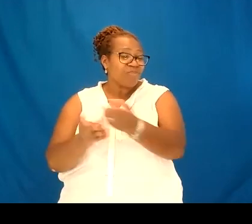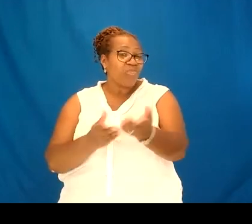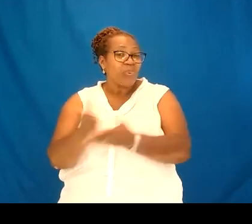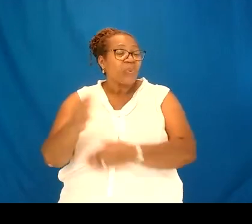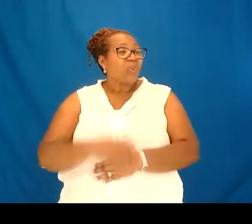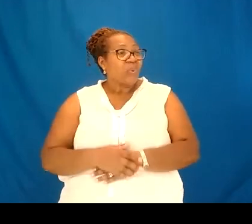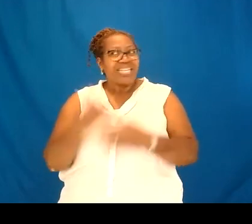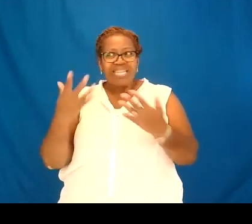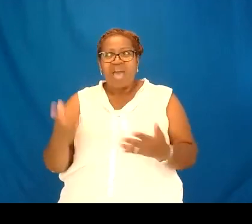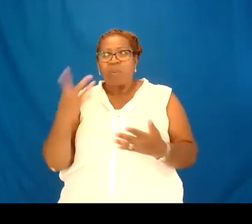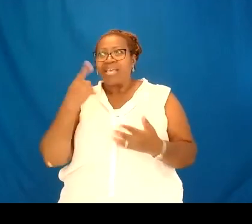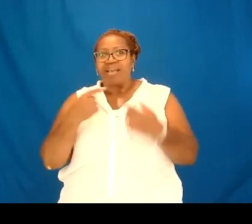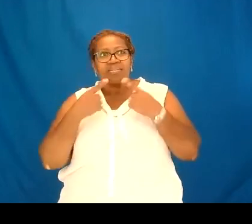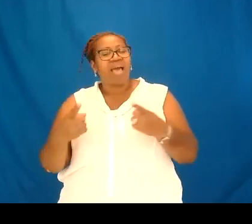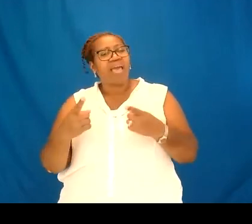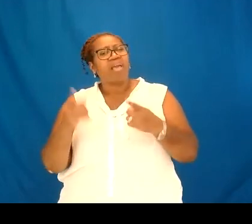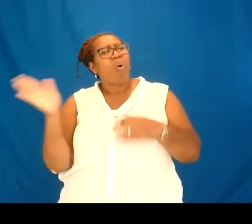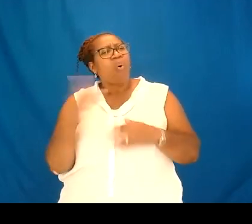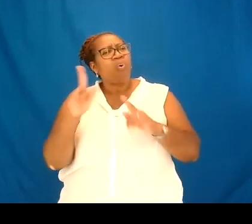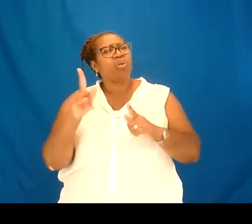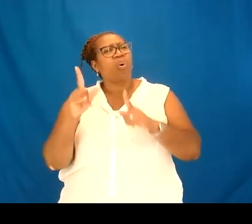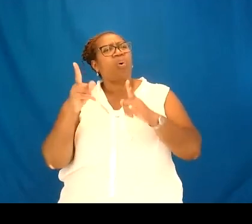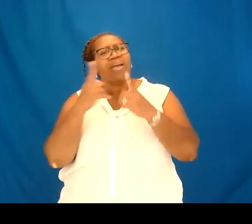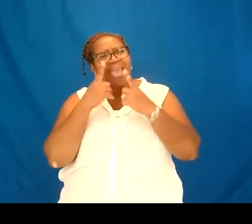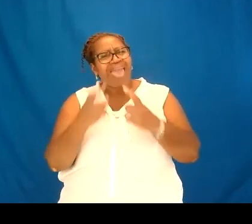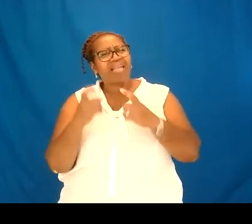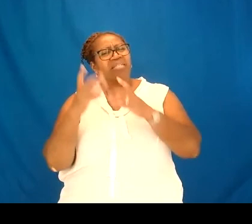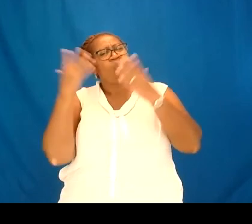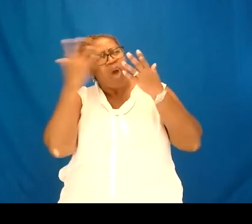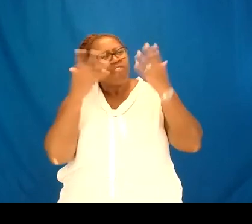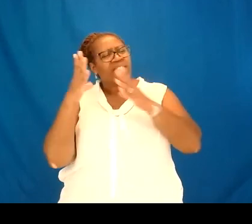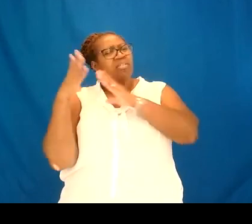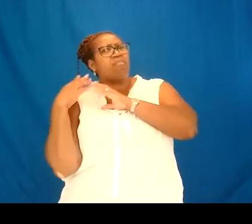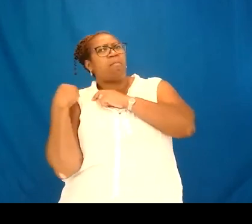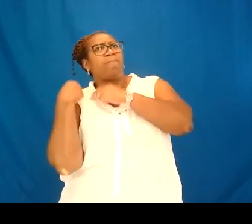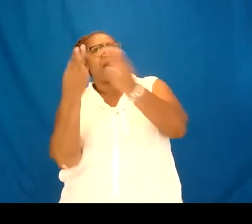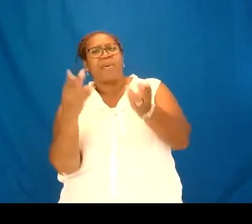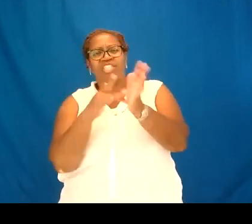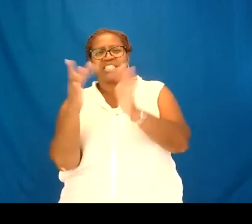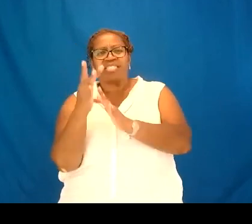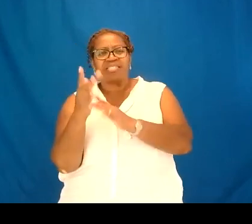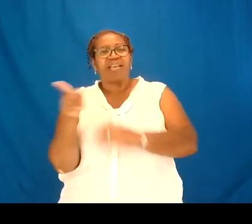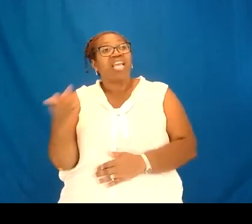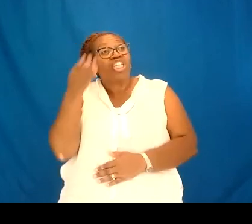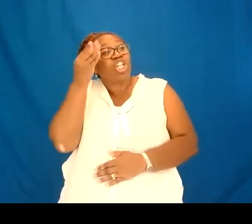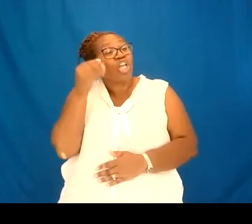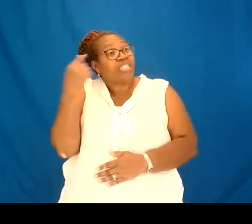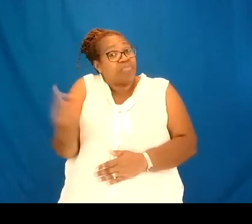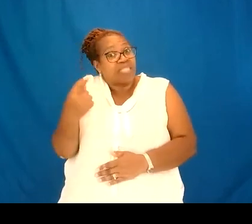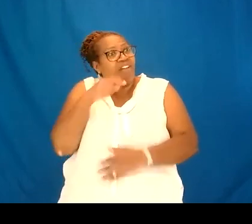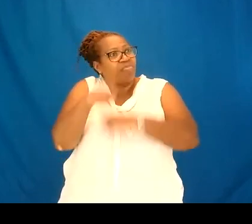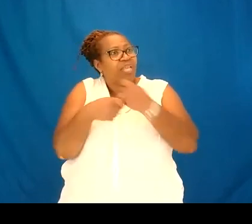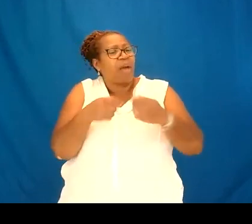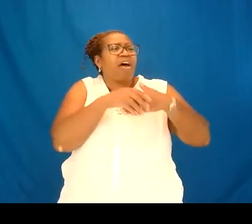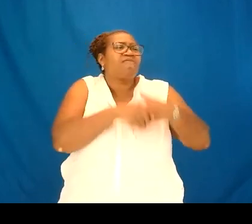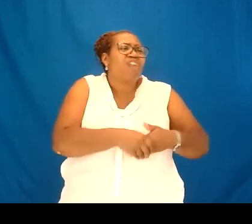same. He has found Jesus to be a true and caring friend indeed. He also